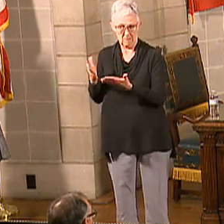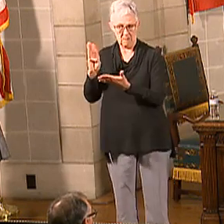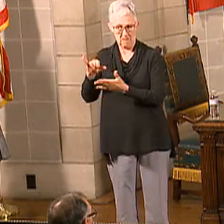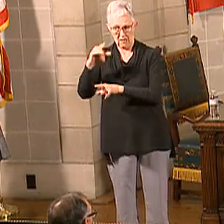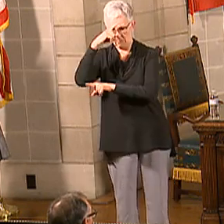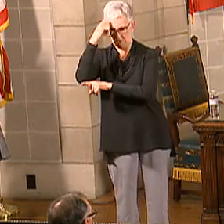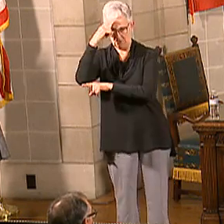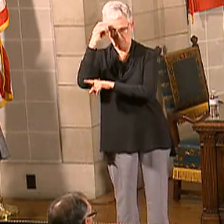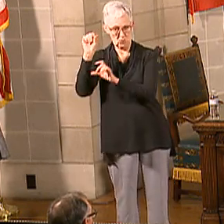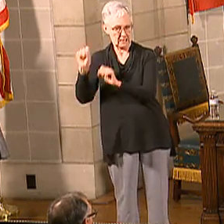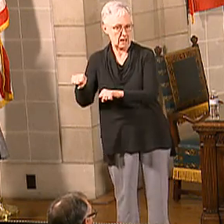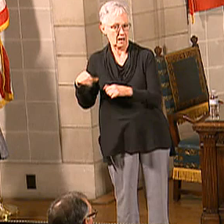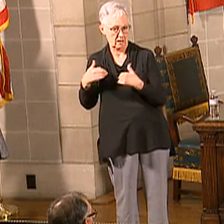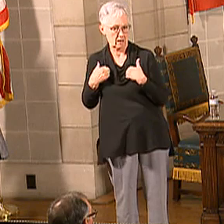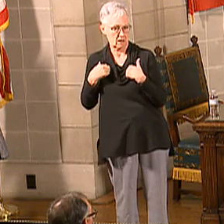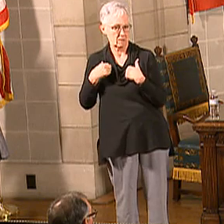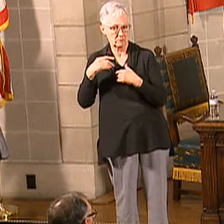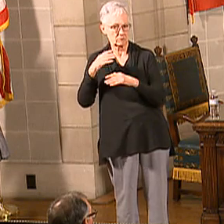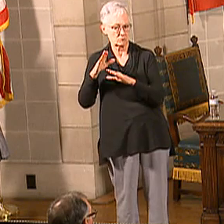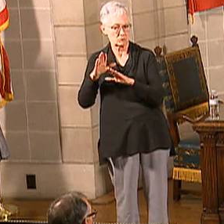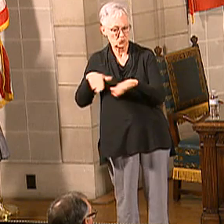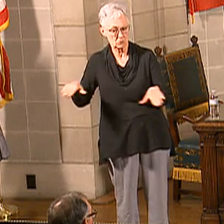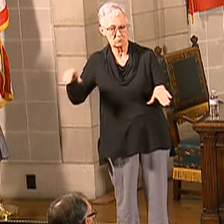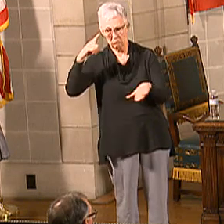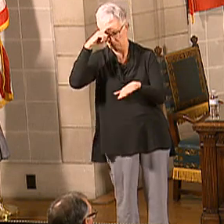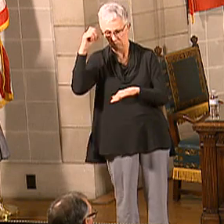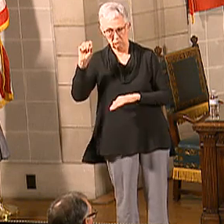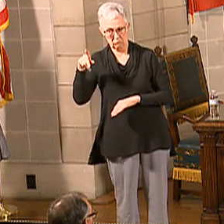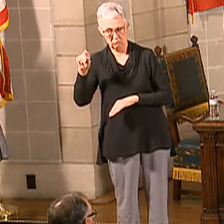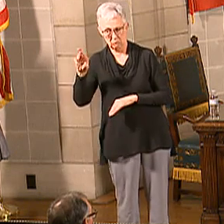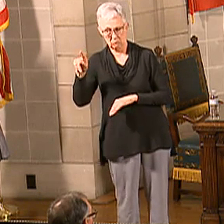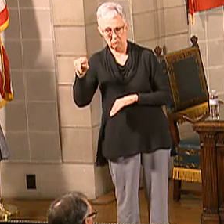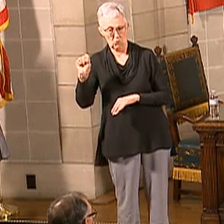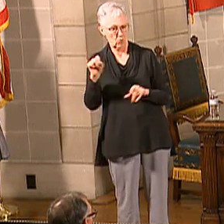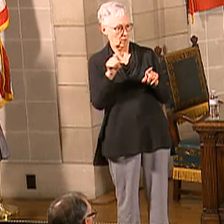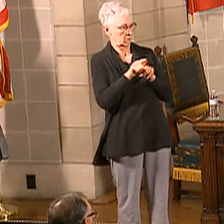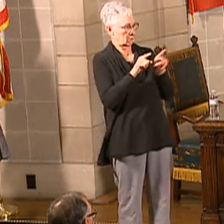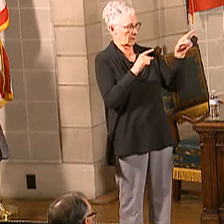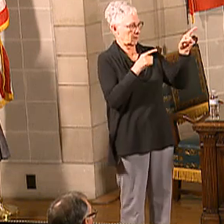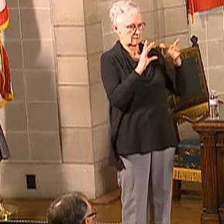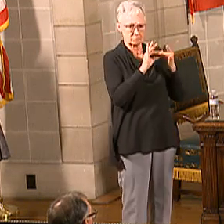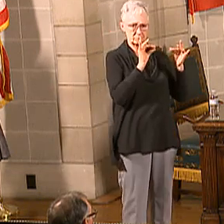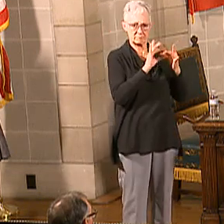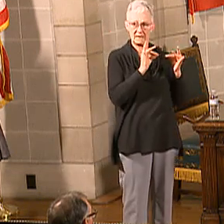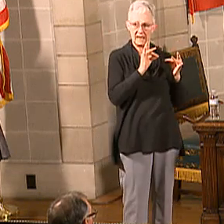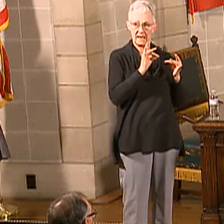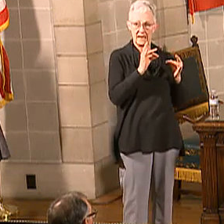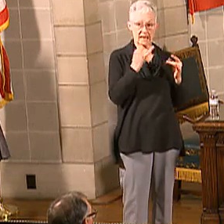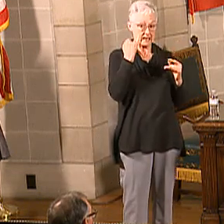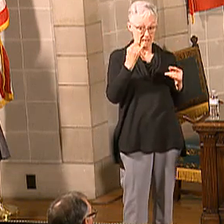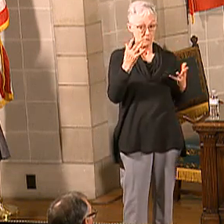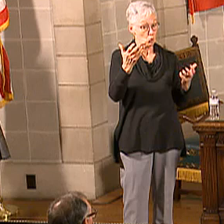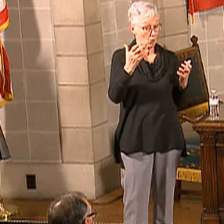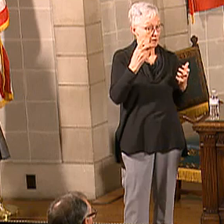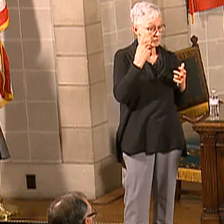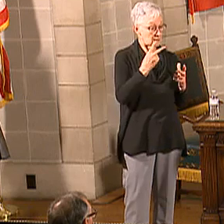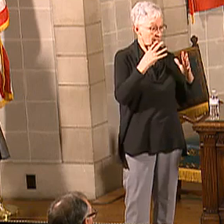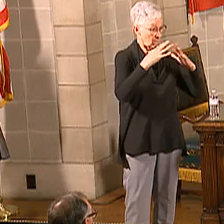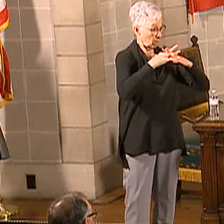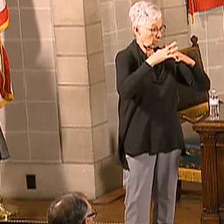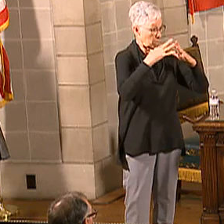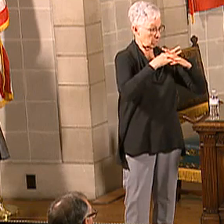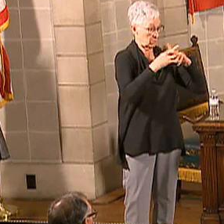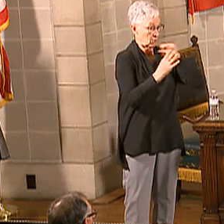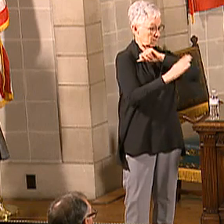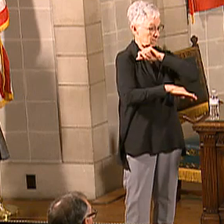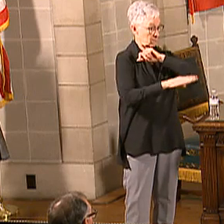now. If you want to see the restrictions released sooner, everybody needs to participate